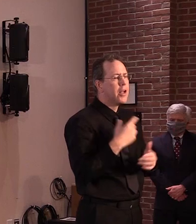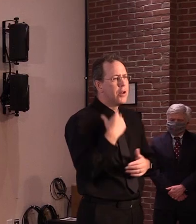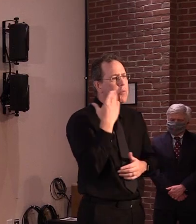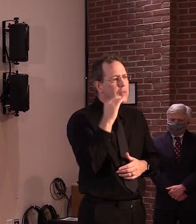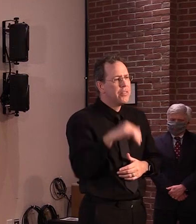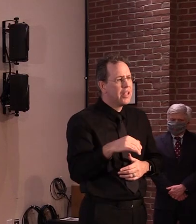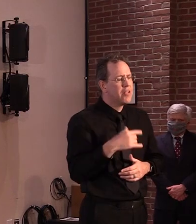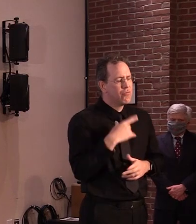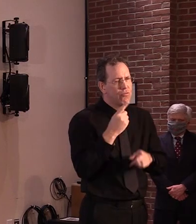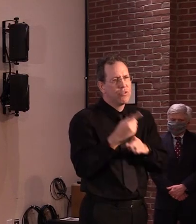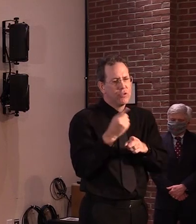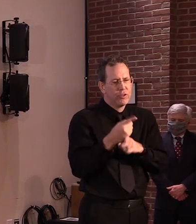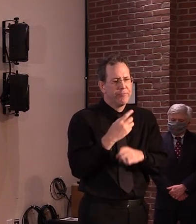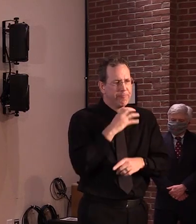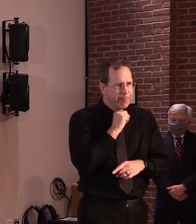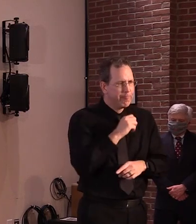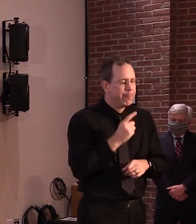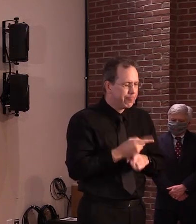Alex, Journal Opinion.